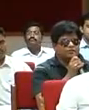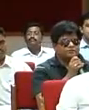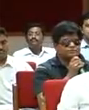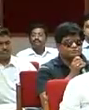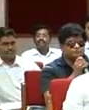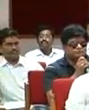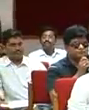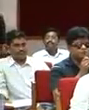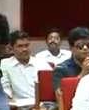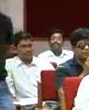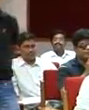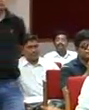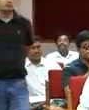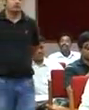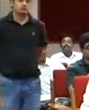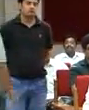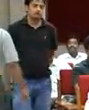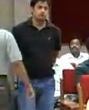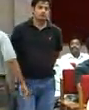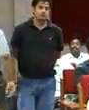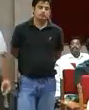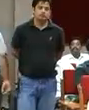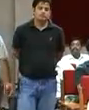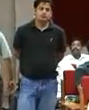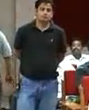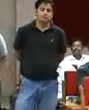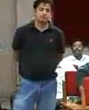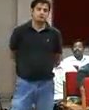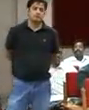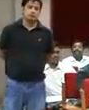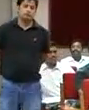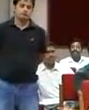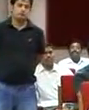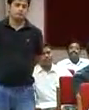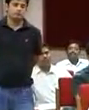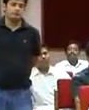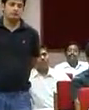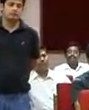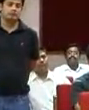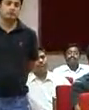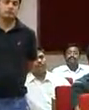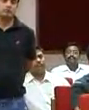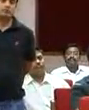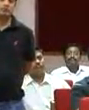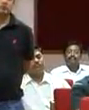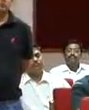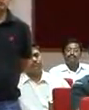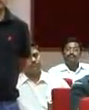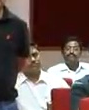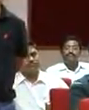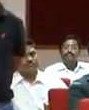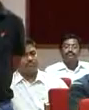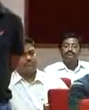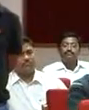has to be both. So my further question is, does it not make 2 components? One is